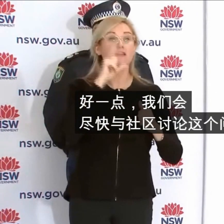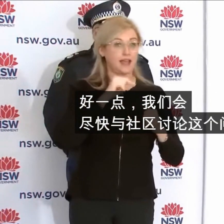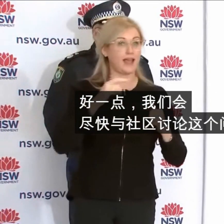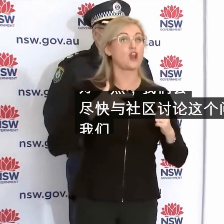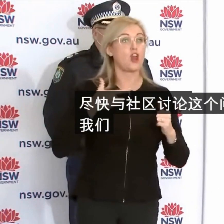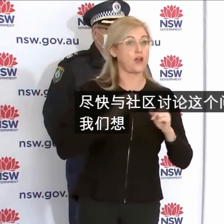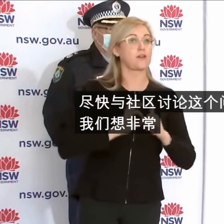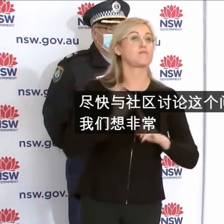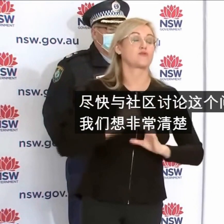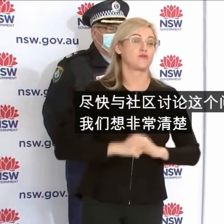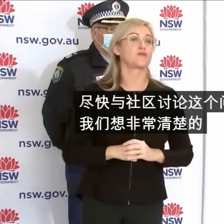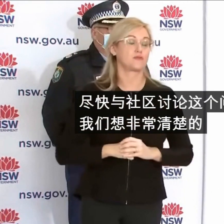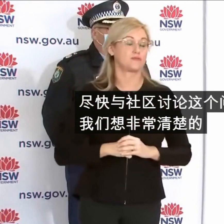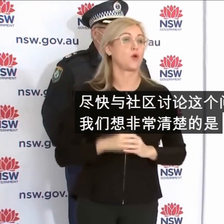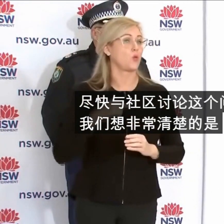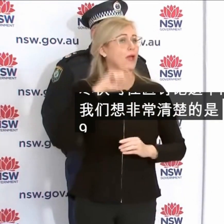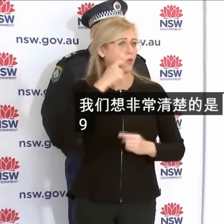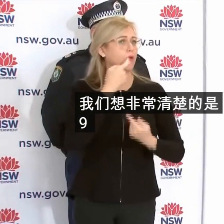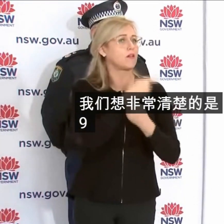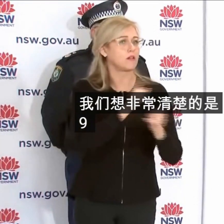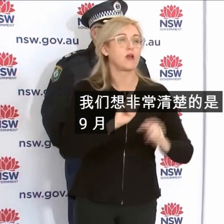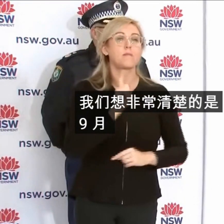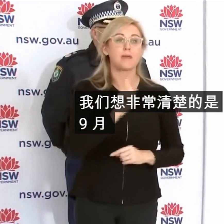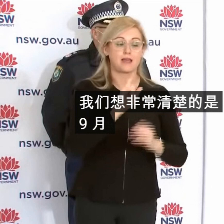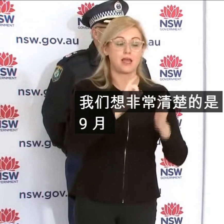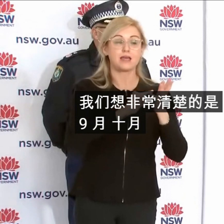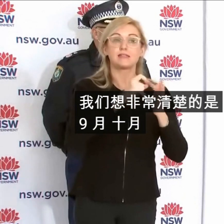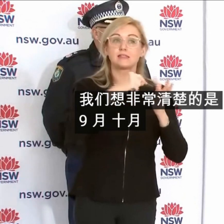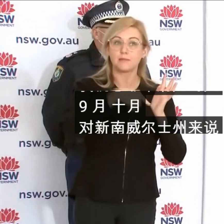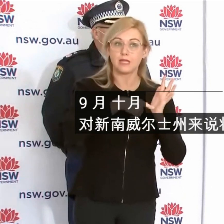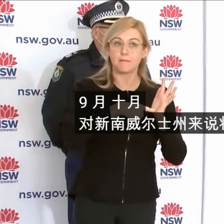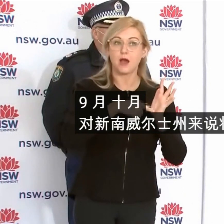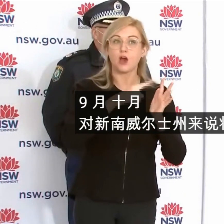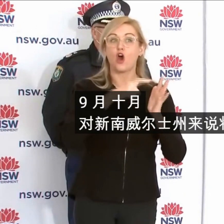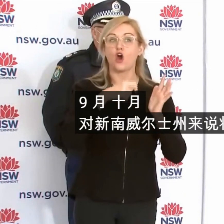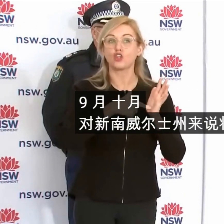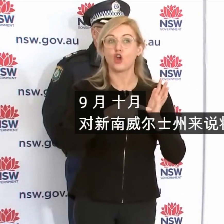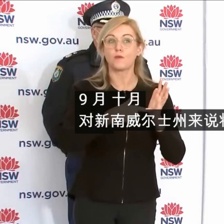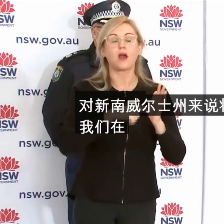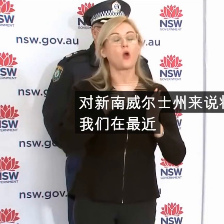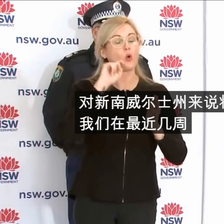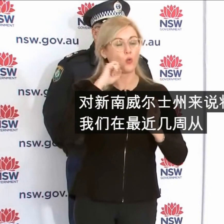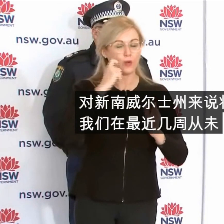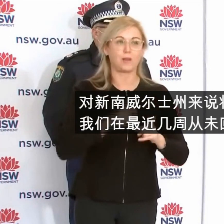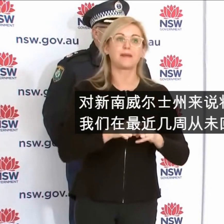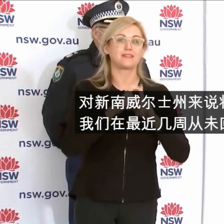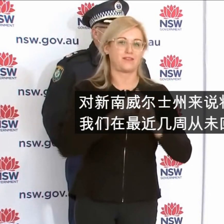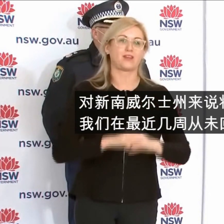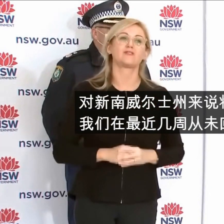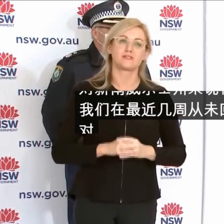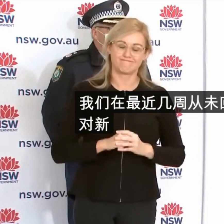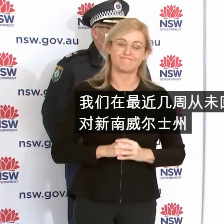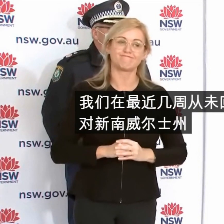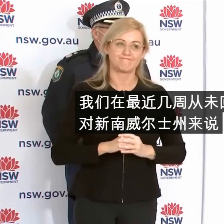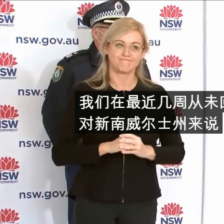about that. But what we want to be very clear is that September and October will be difficult for New South Wales. We've never shied away from